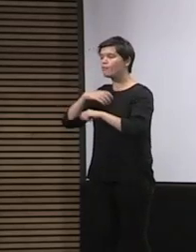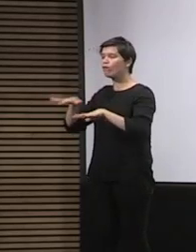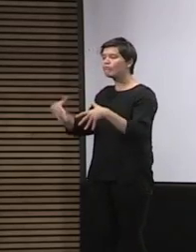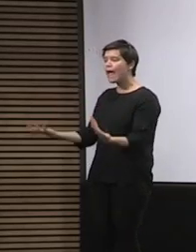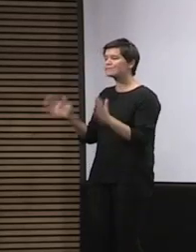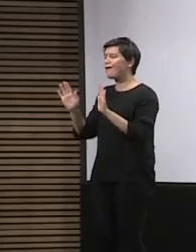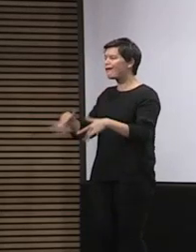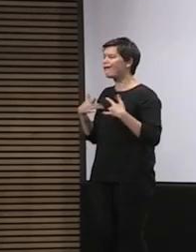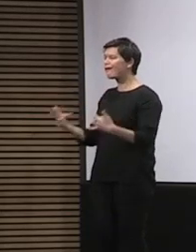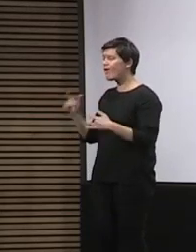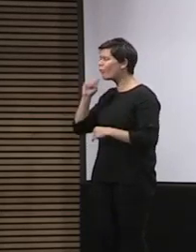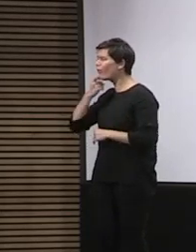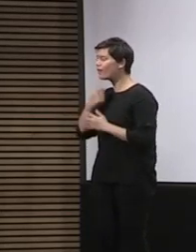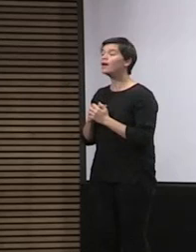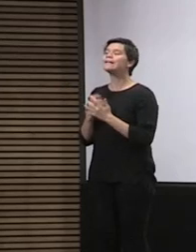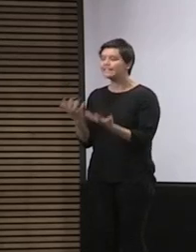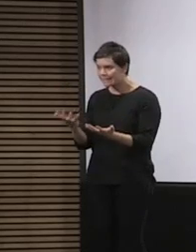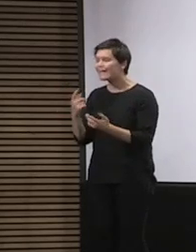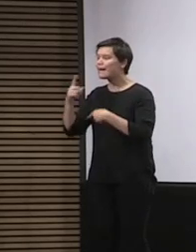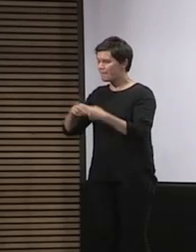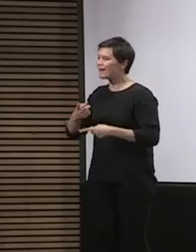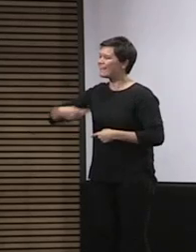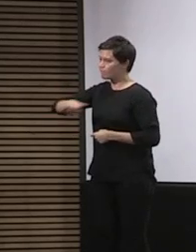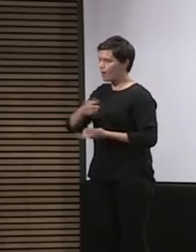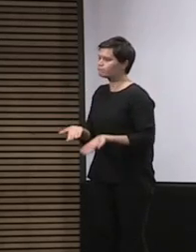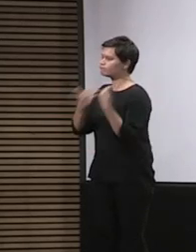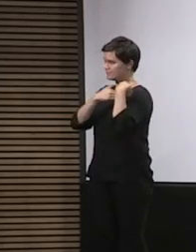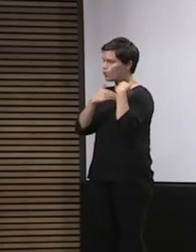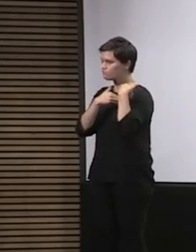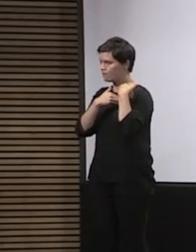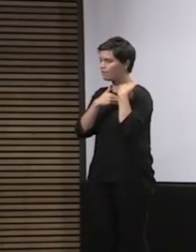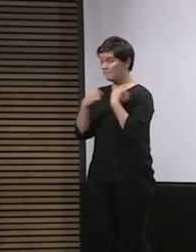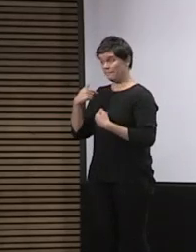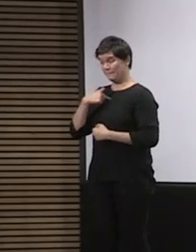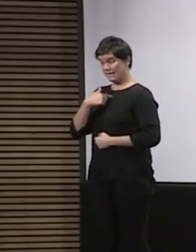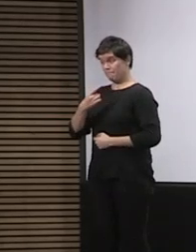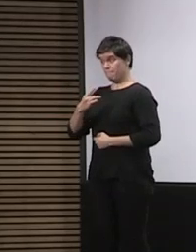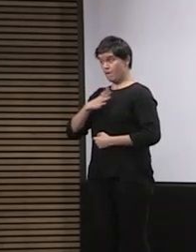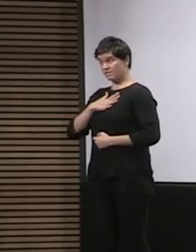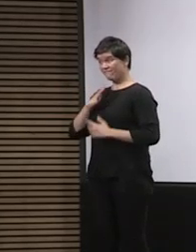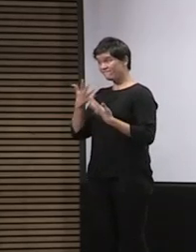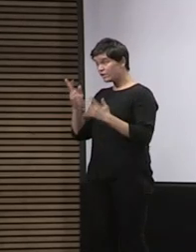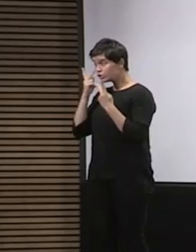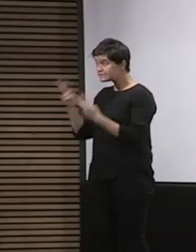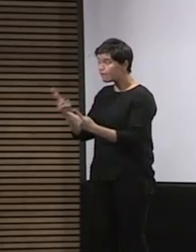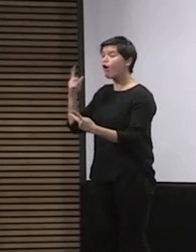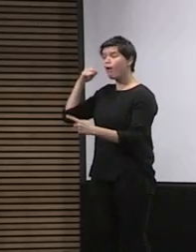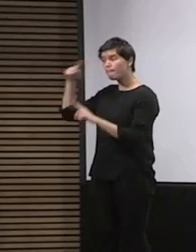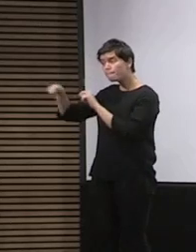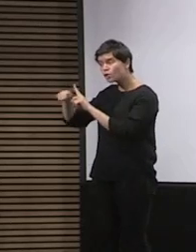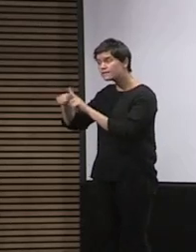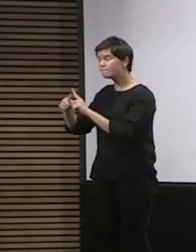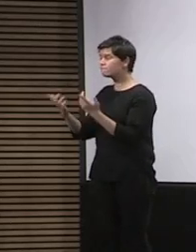responsibility, isn't it? I mean, from what I've personally observed as well, is people being really positive and